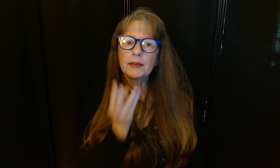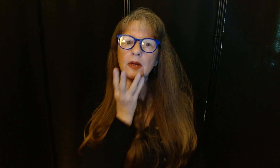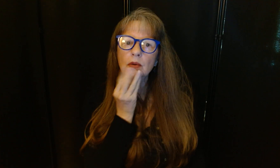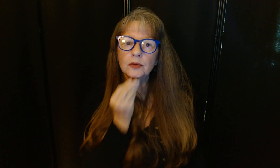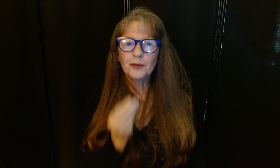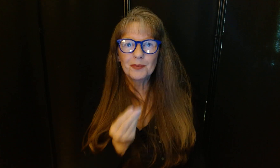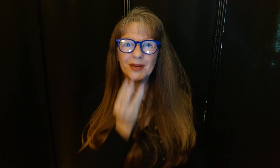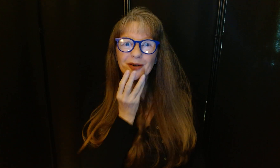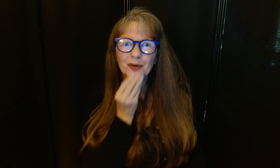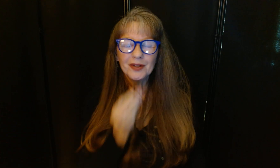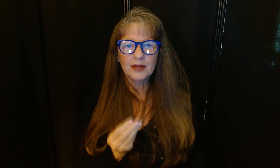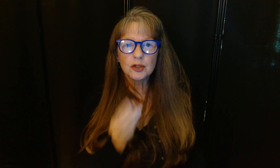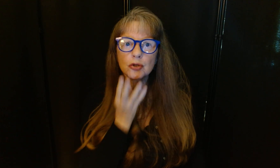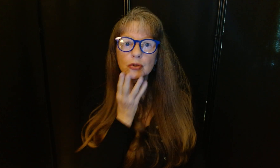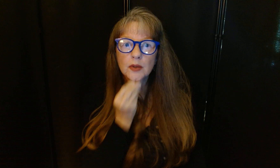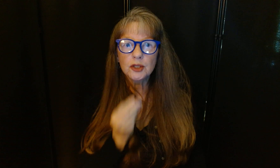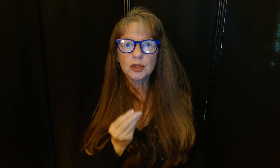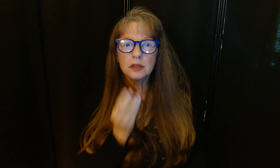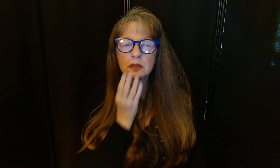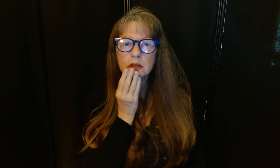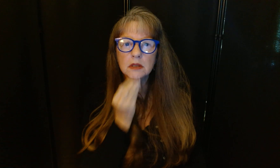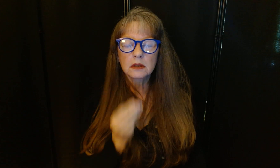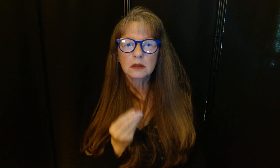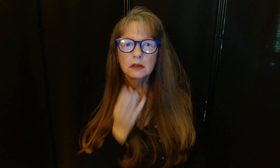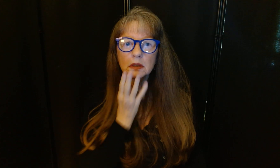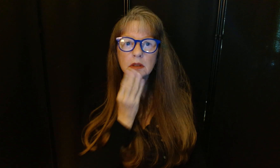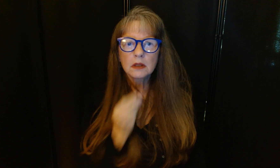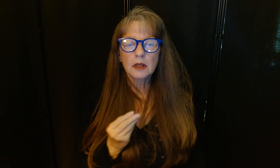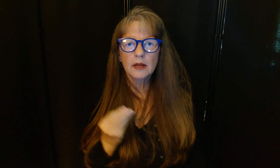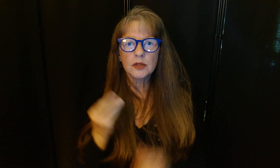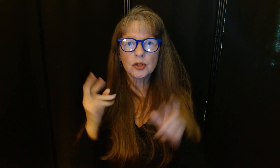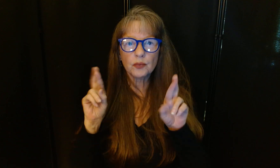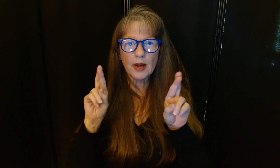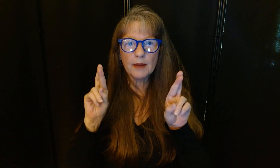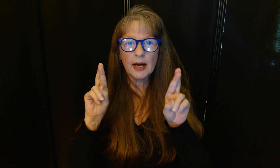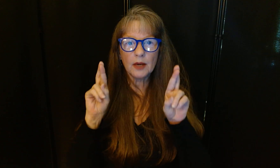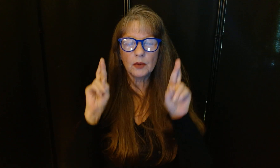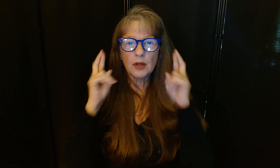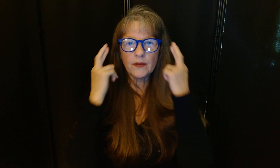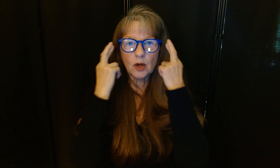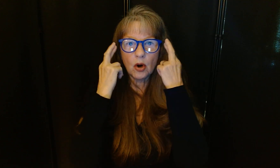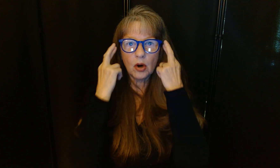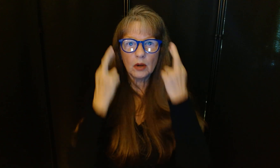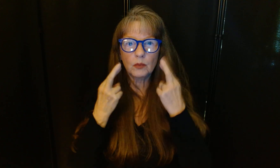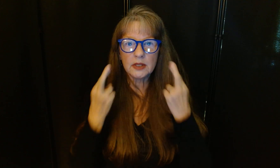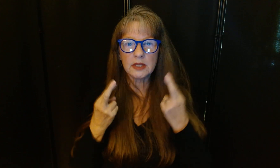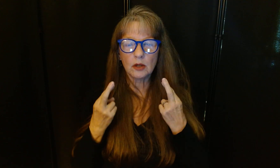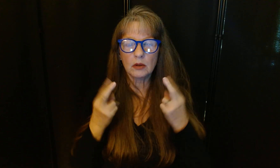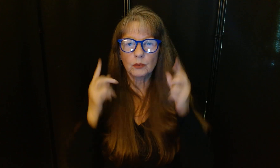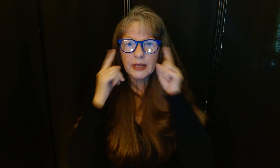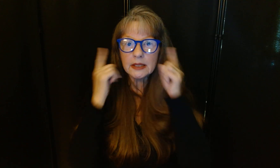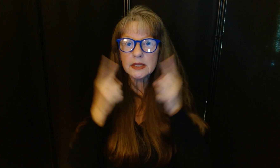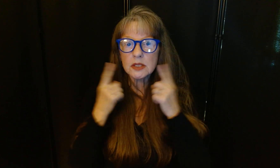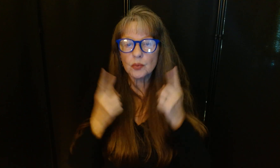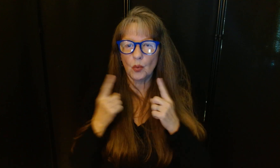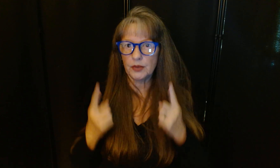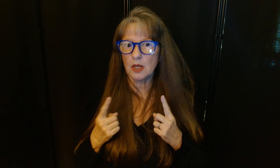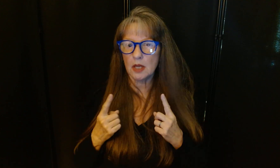hold of the beard. That's Jewish. This is Rabbi, where you have an R, with their ringlets, Orthodox.